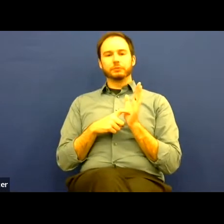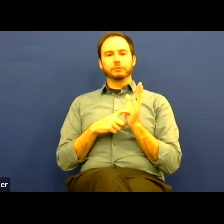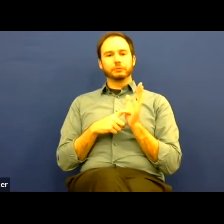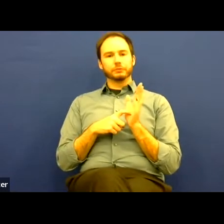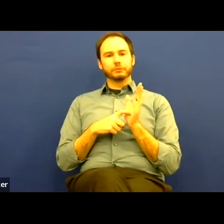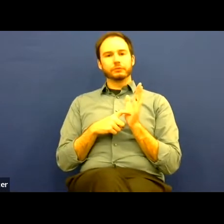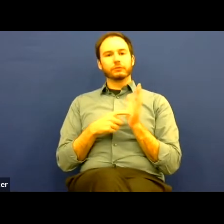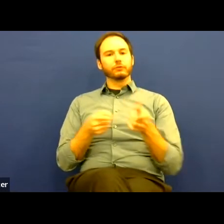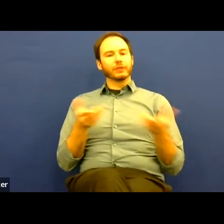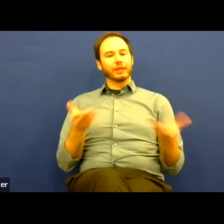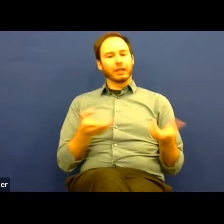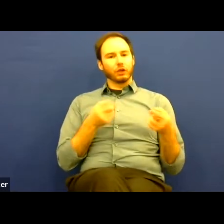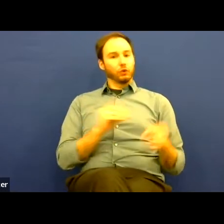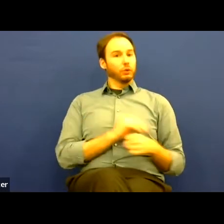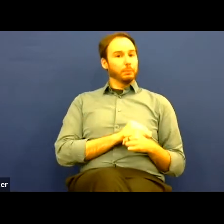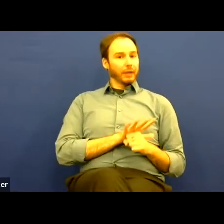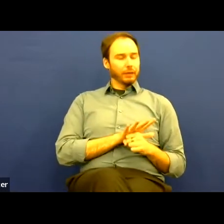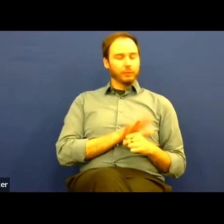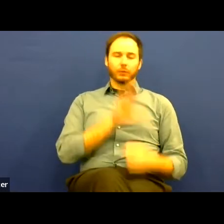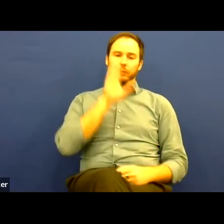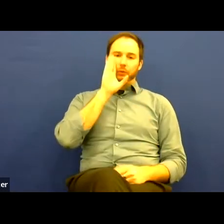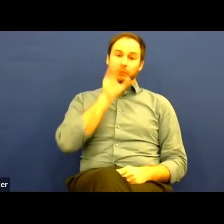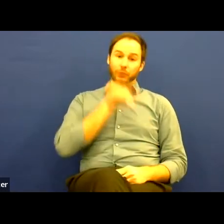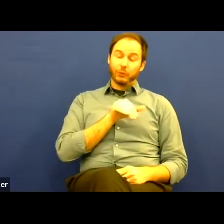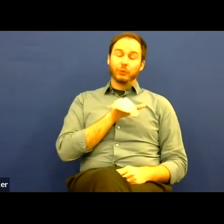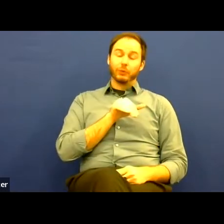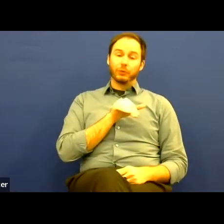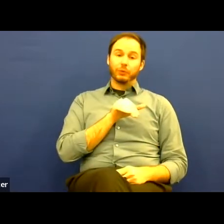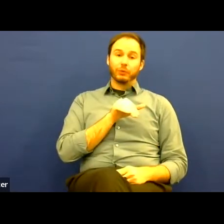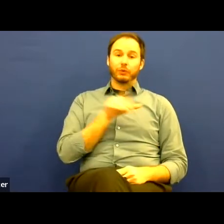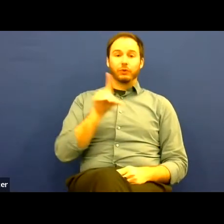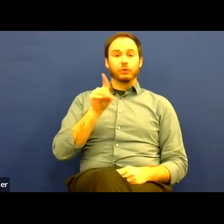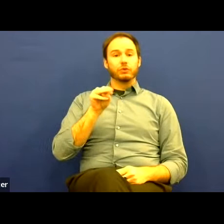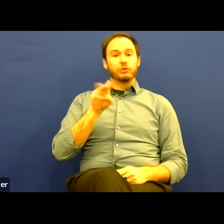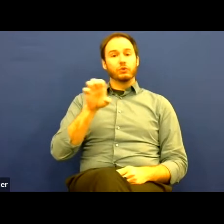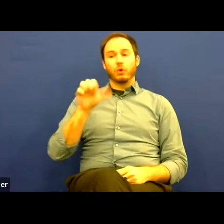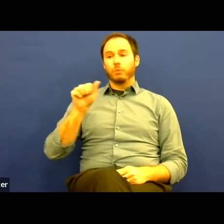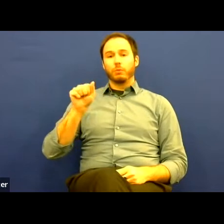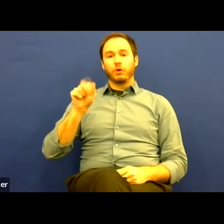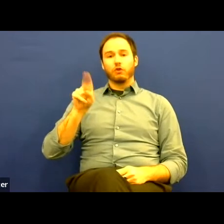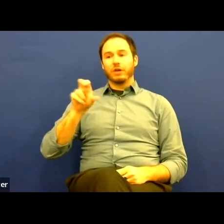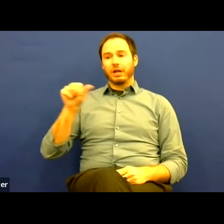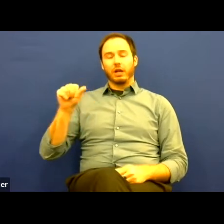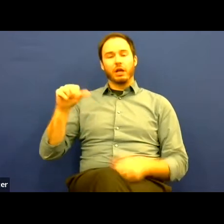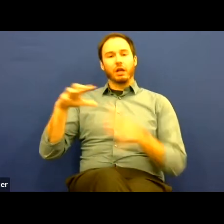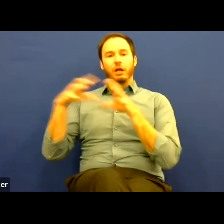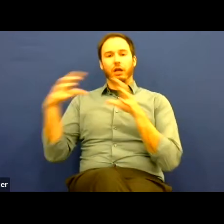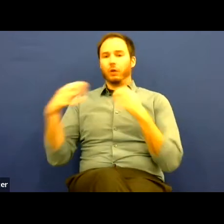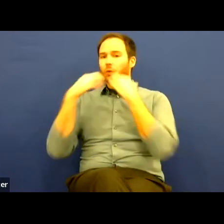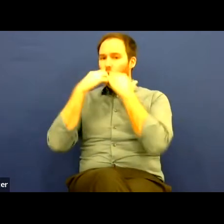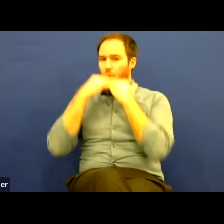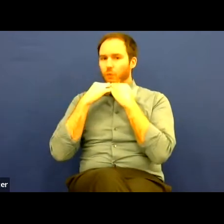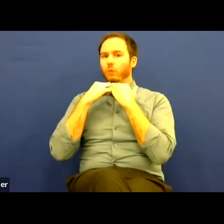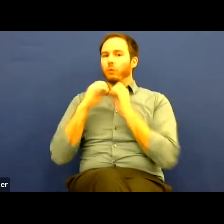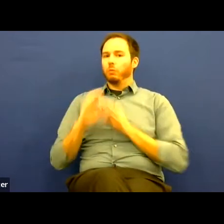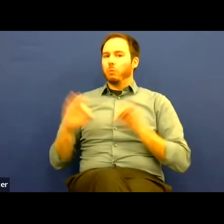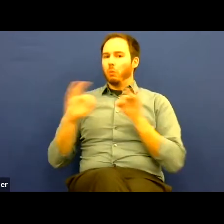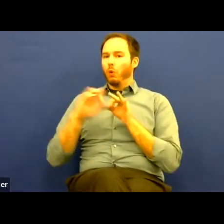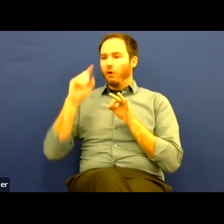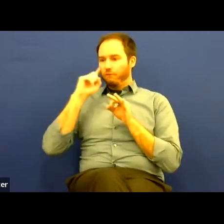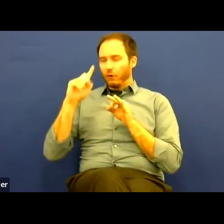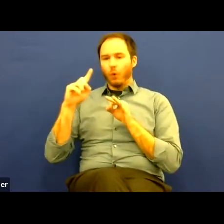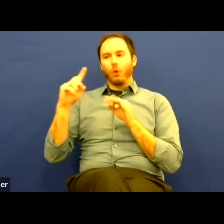anyone who was here during the pandemic knows that the Dome Arena was invaluable as a point of